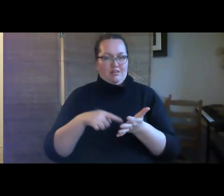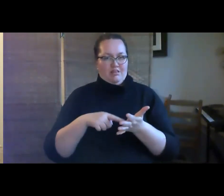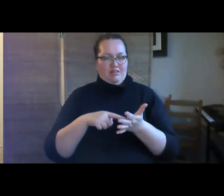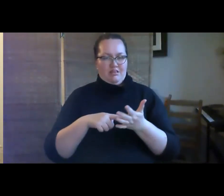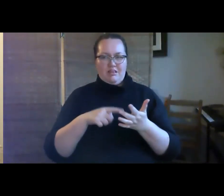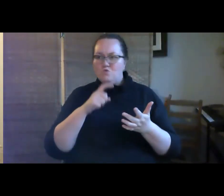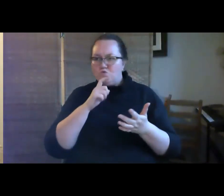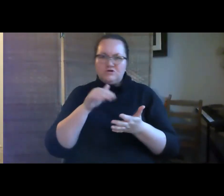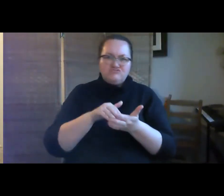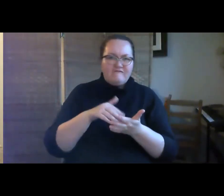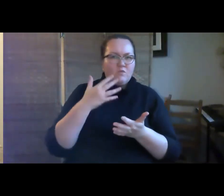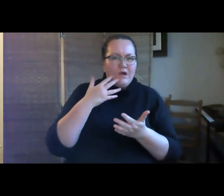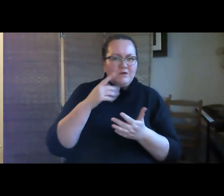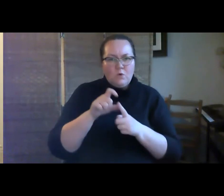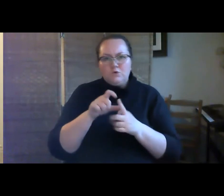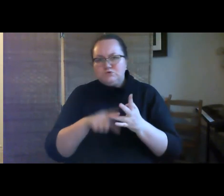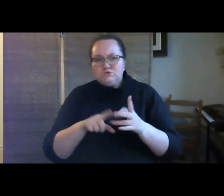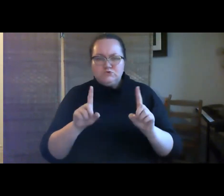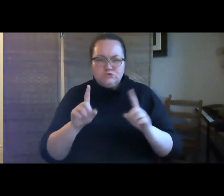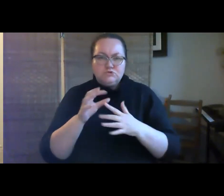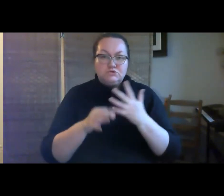my energy and my choices.